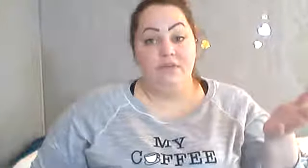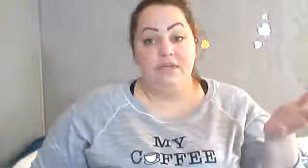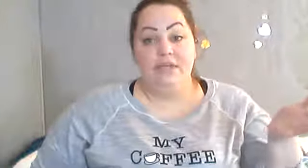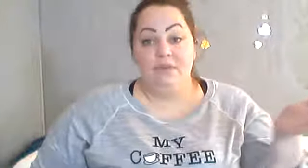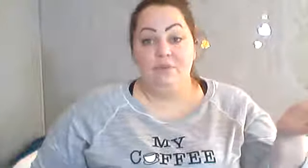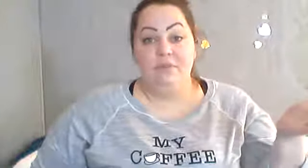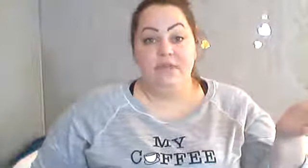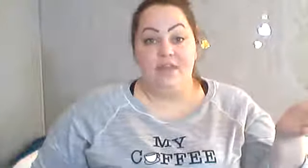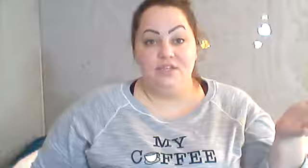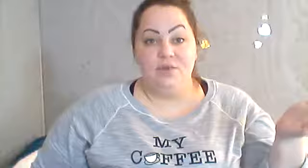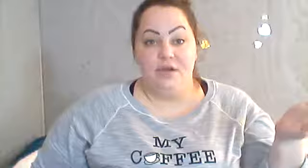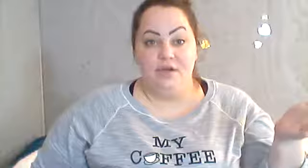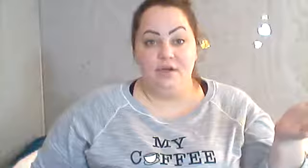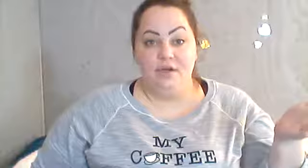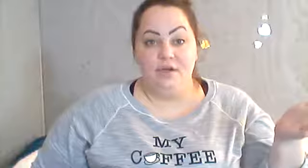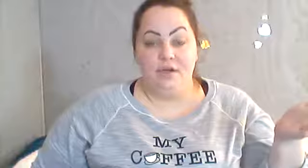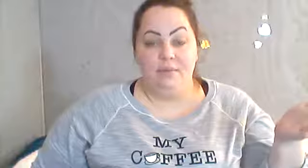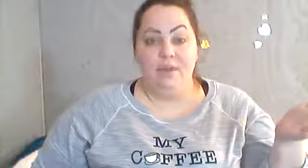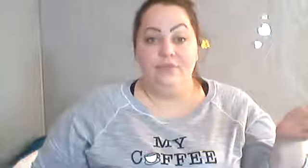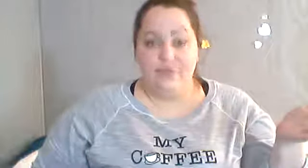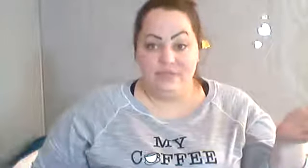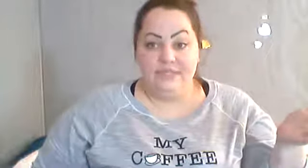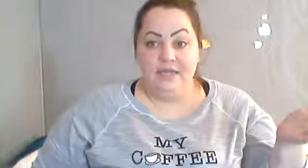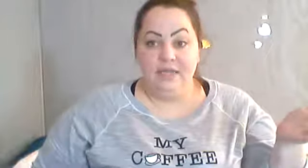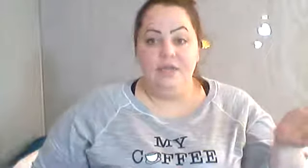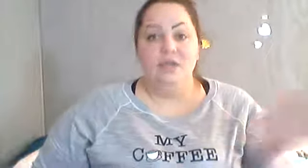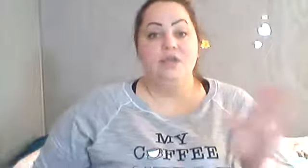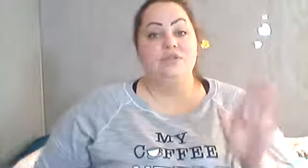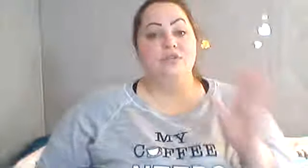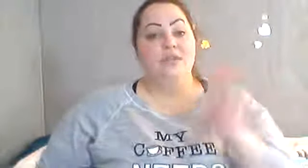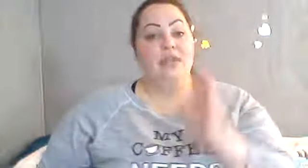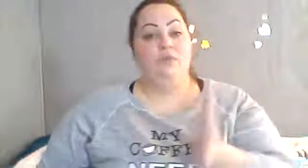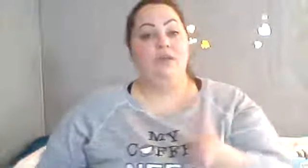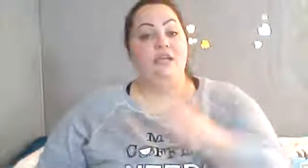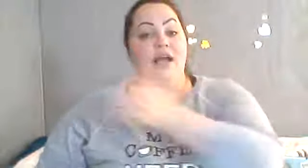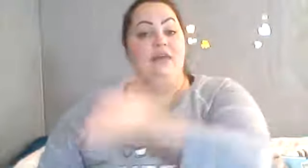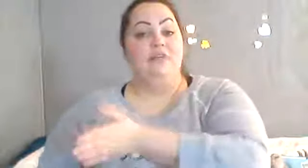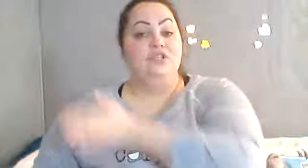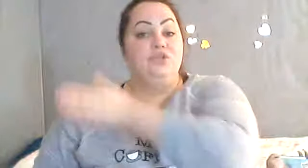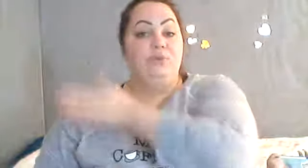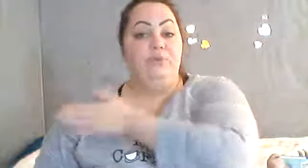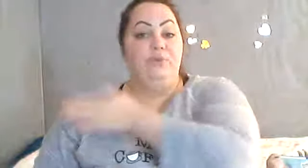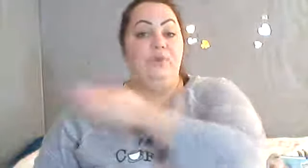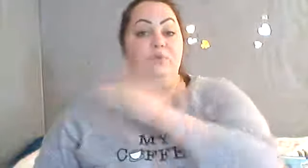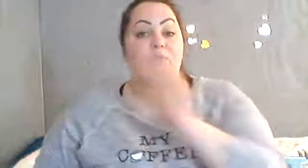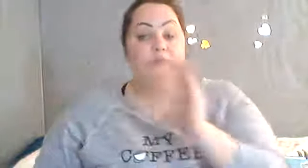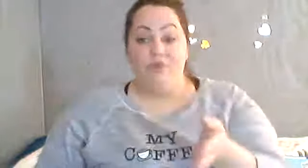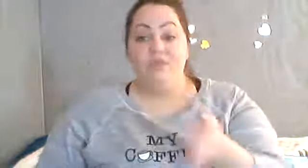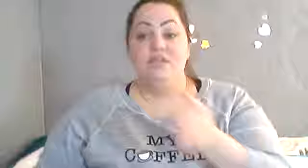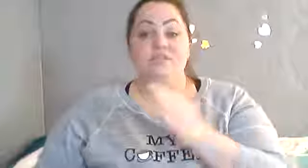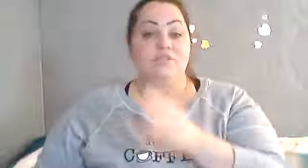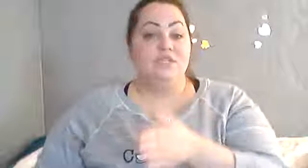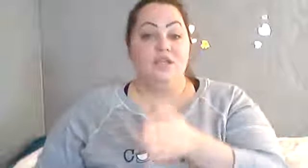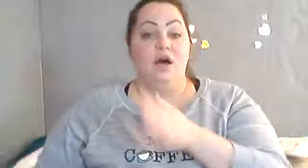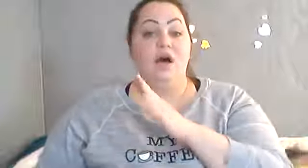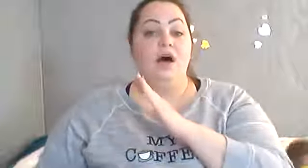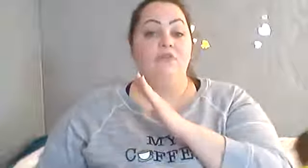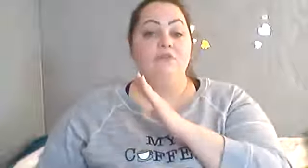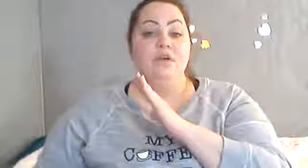like we played Fly Swatter on Thursday. So then now we need to have at least 2 or 3 where we focus, voices off.